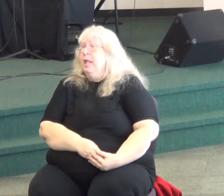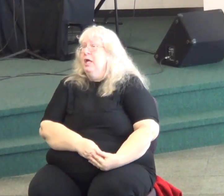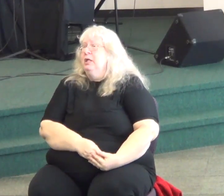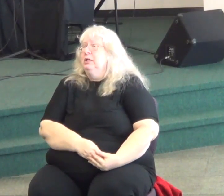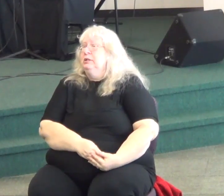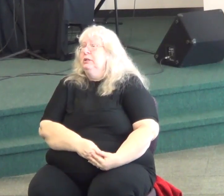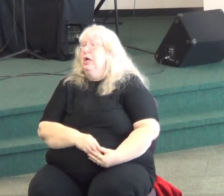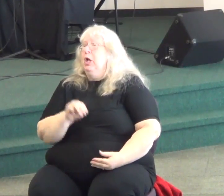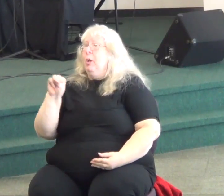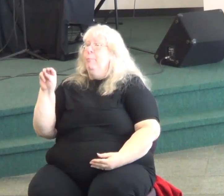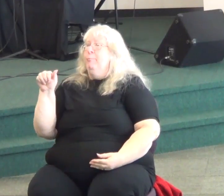21.